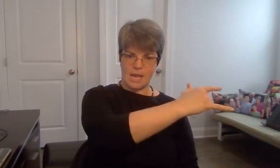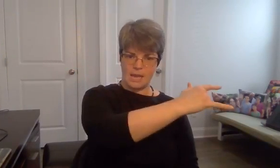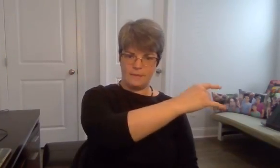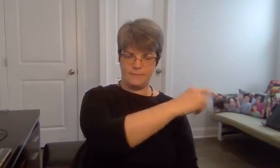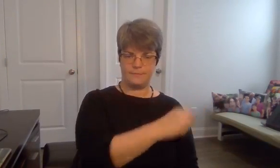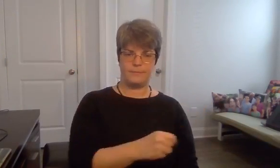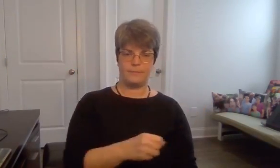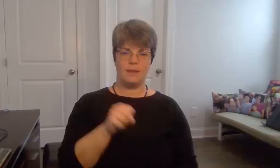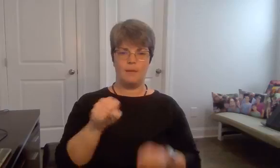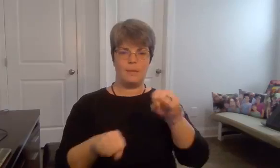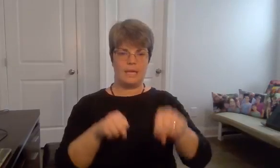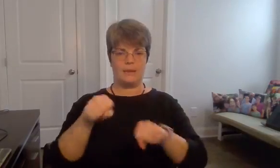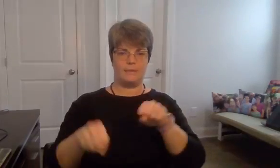sky. Bike.